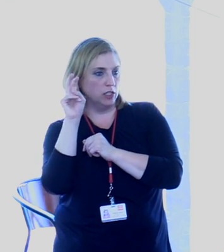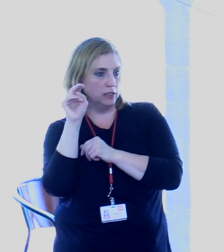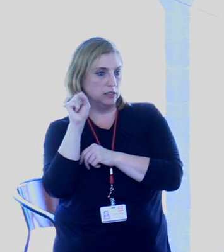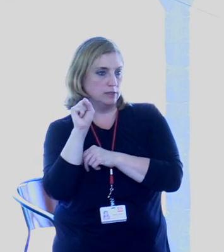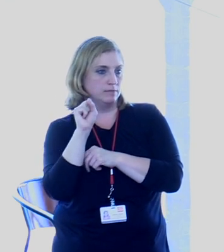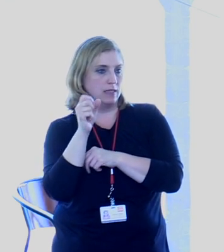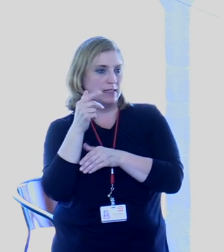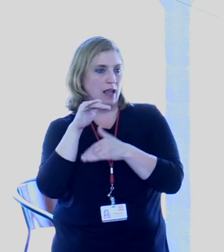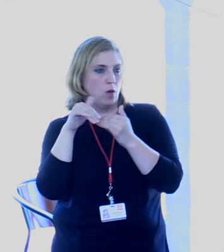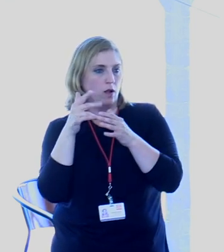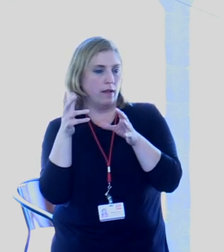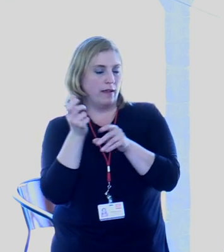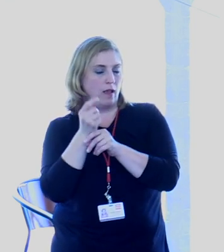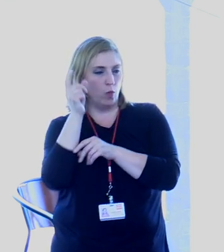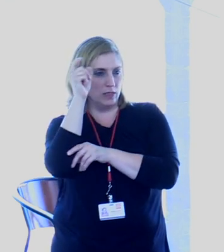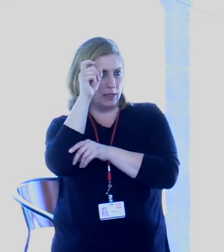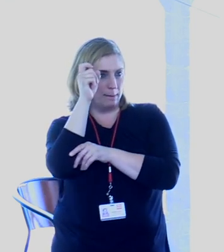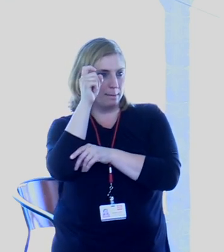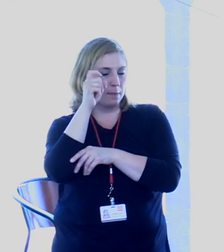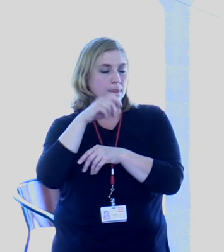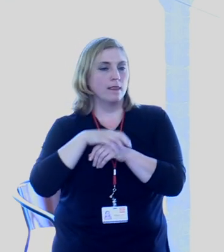is how we're going to acquire wisdom,